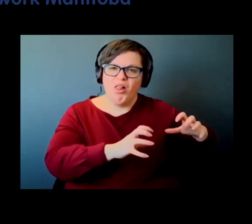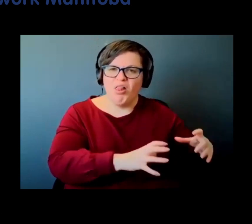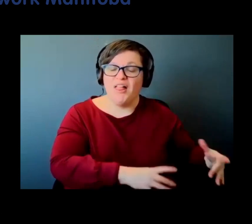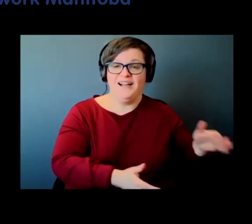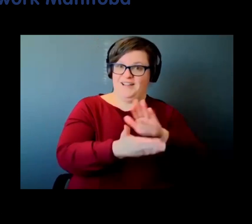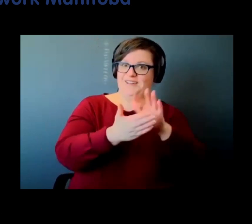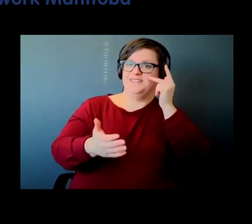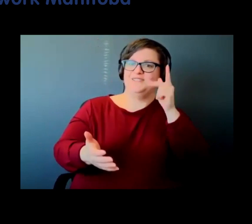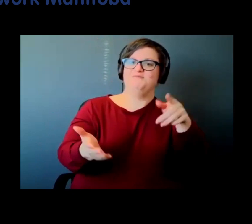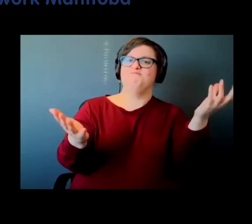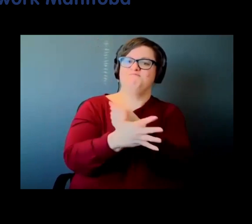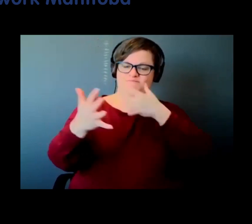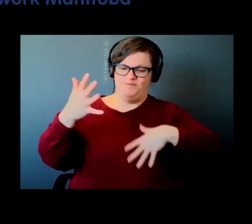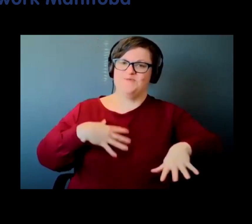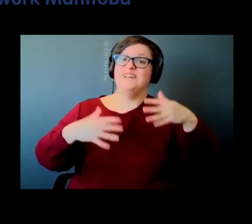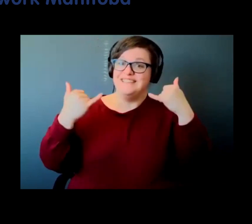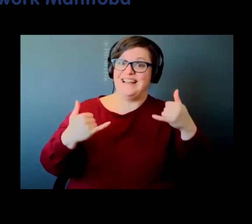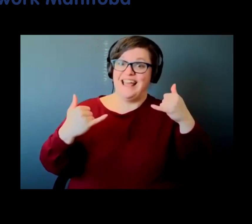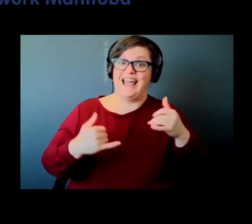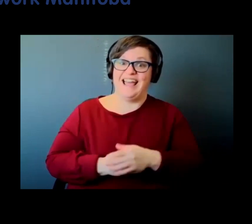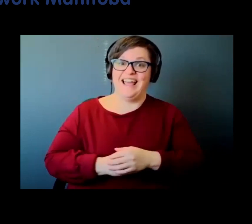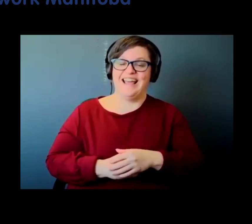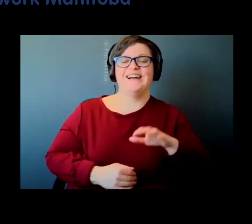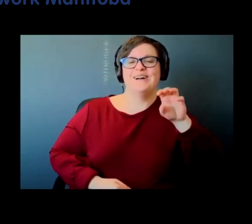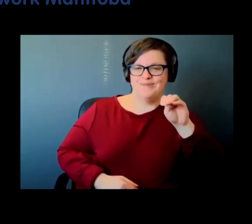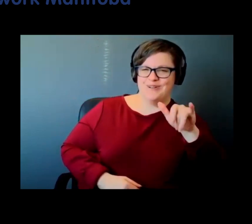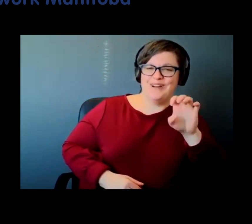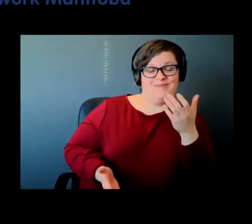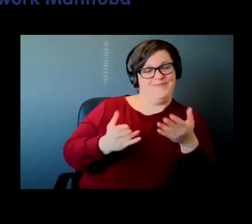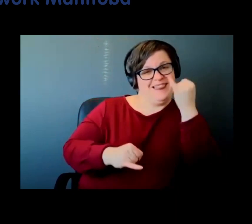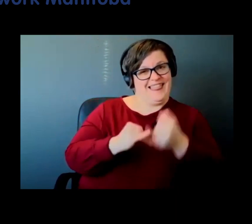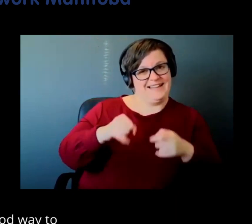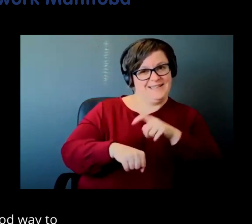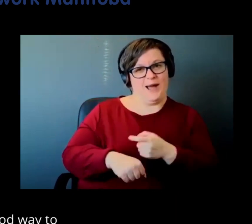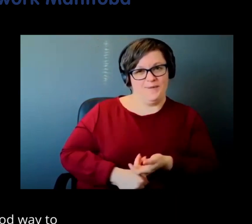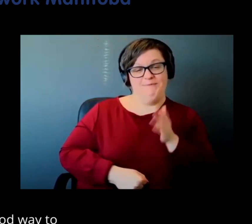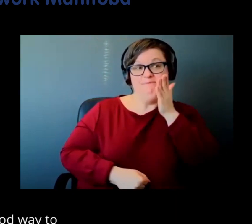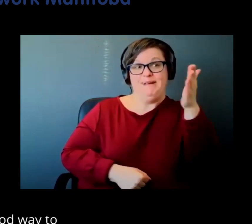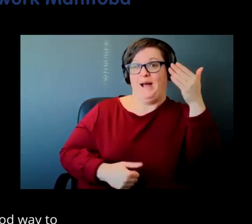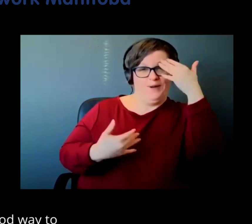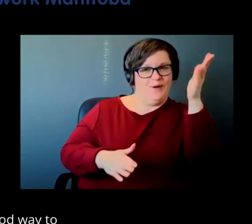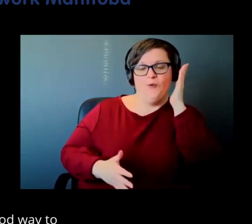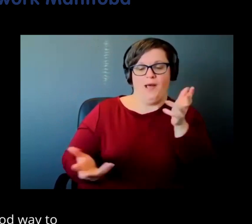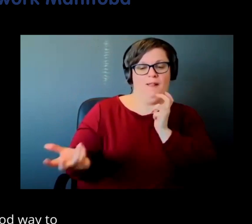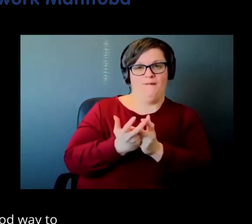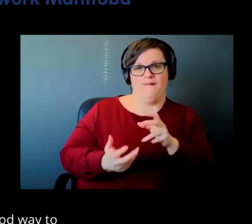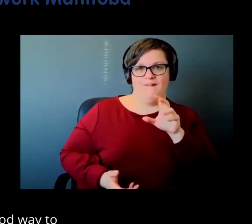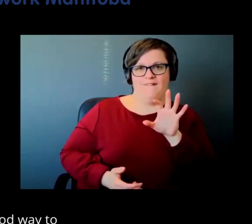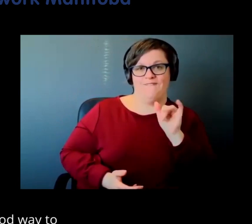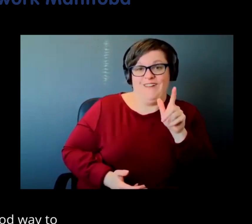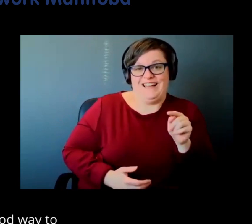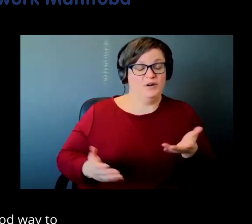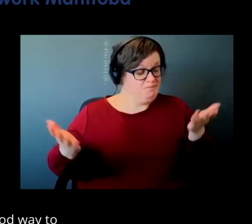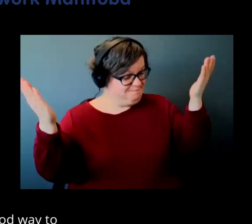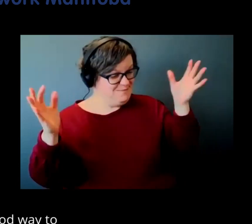us. Well, it might be the last time. I don't think I'll ever fit in it again. Well, it's a good way to end the